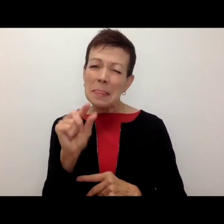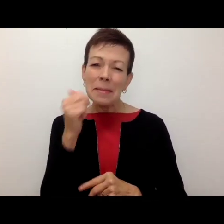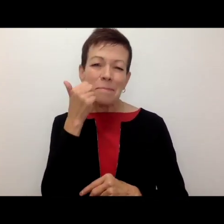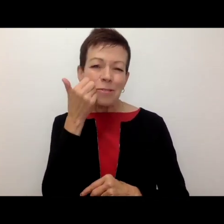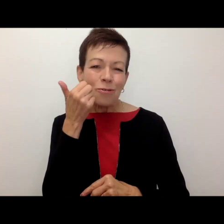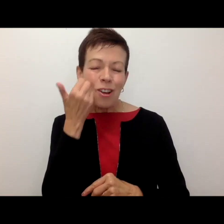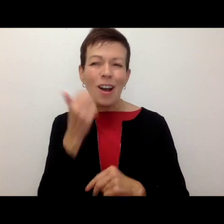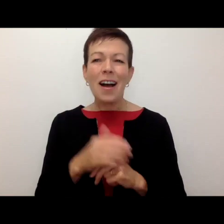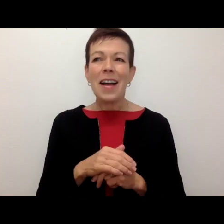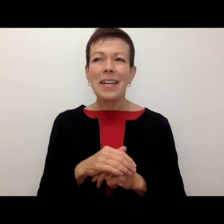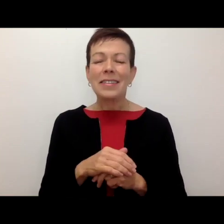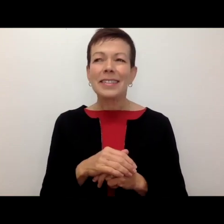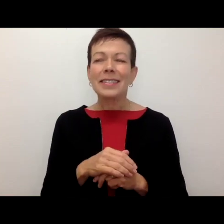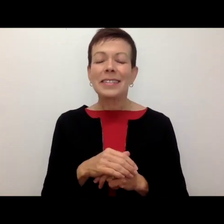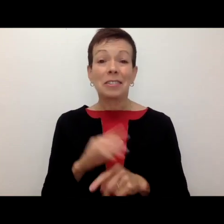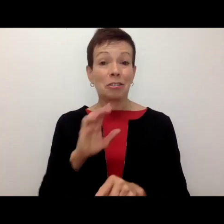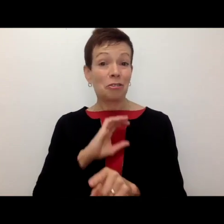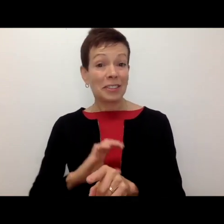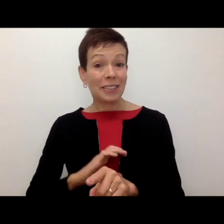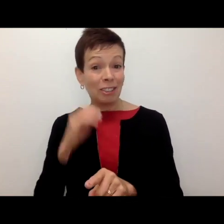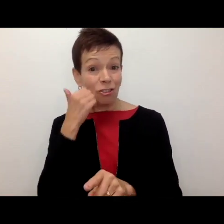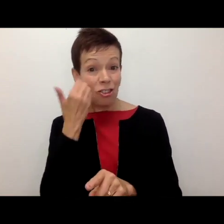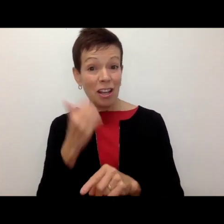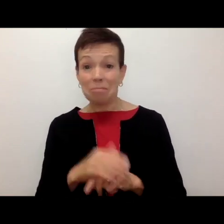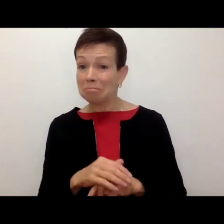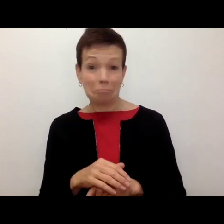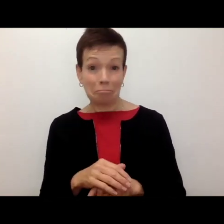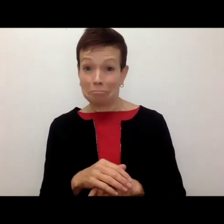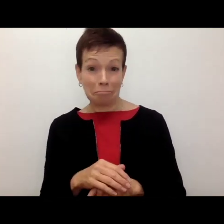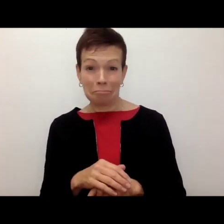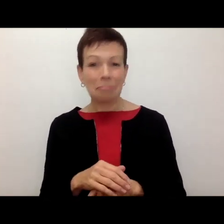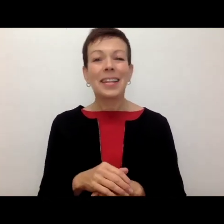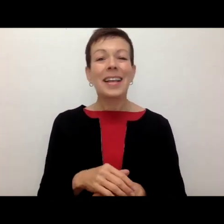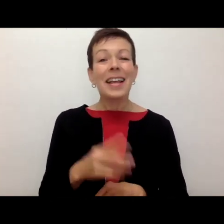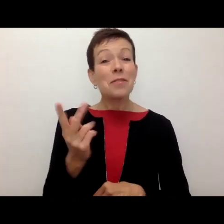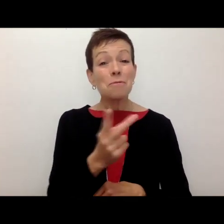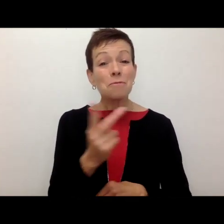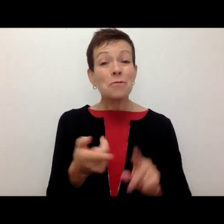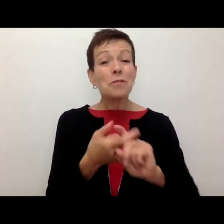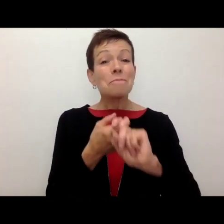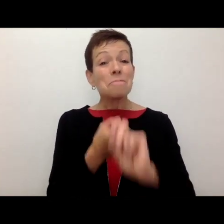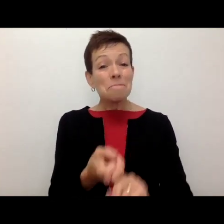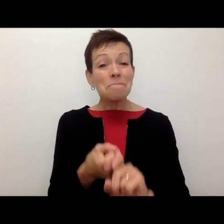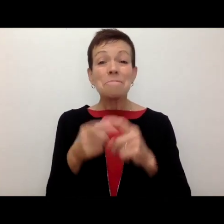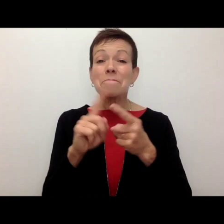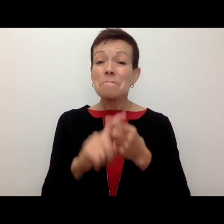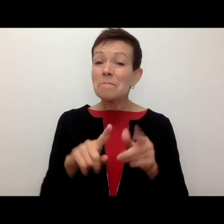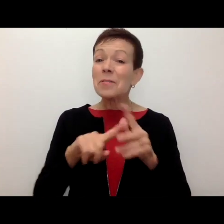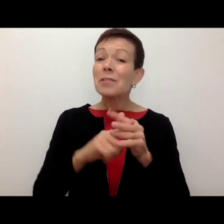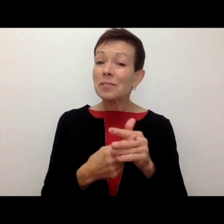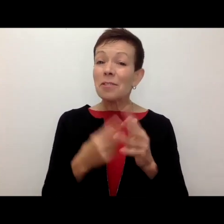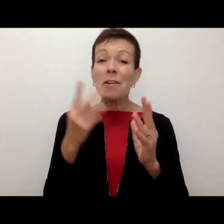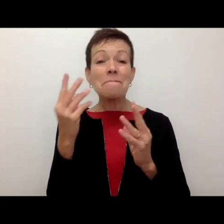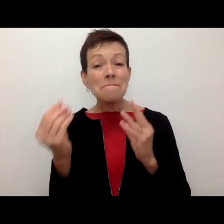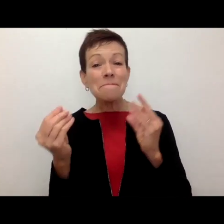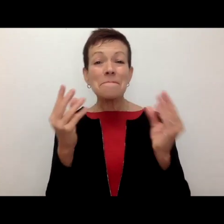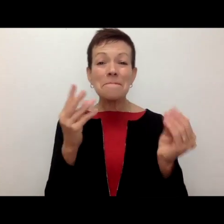little bit shy. But Christine wasn't at all shy. And the two of them struck up a friendship and started to go out